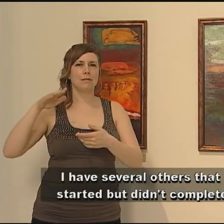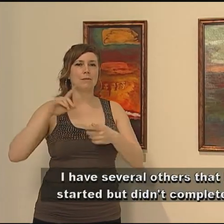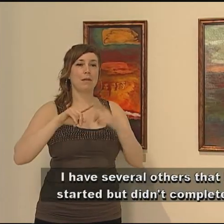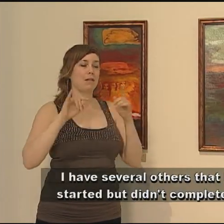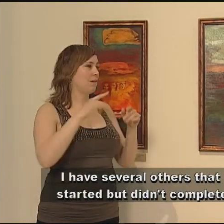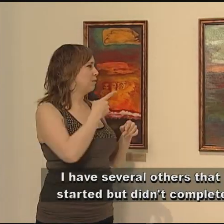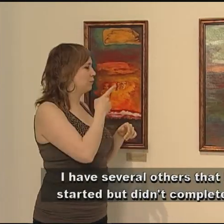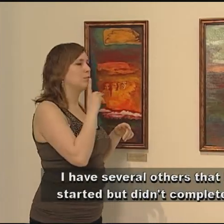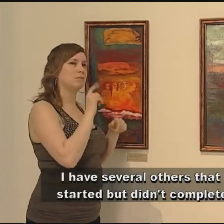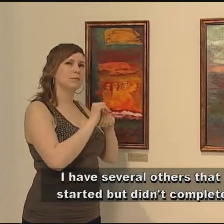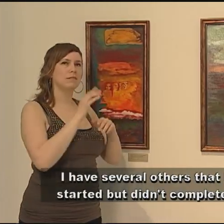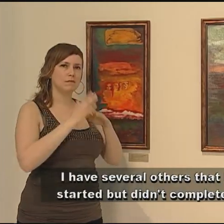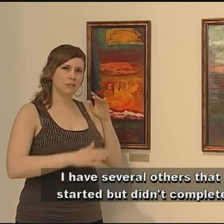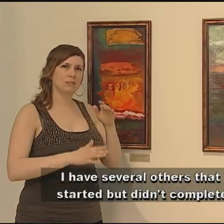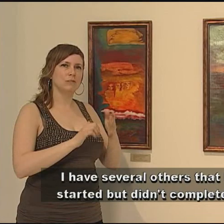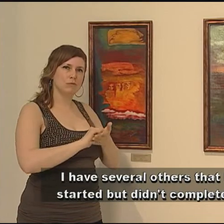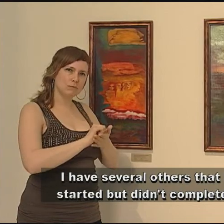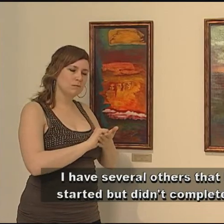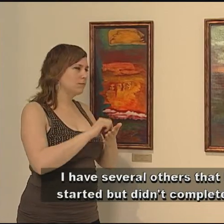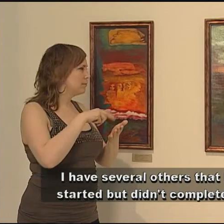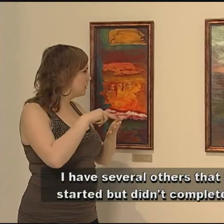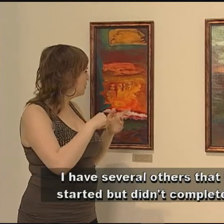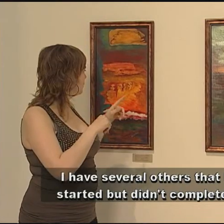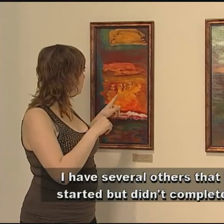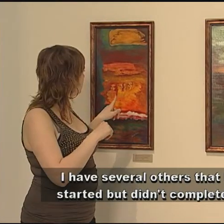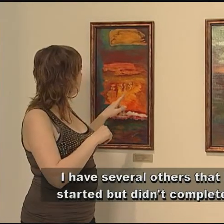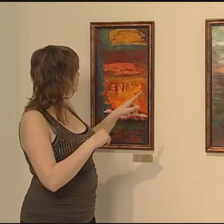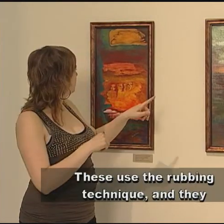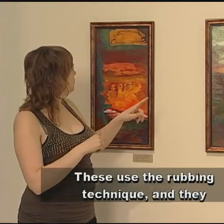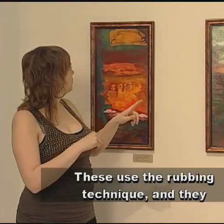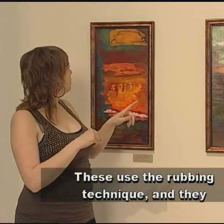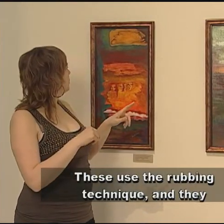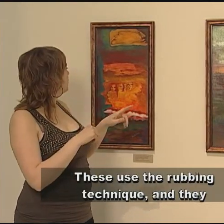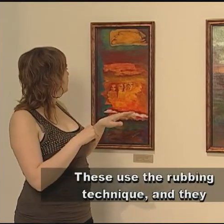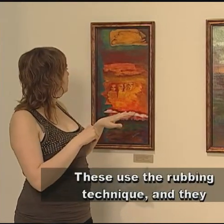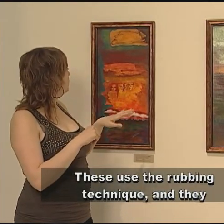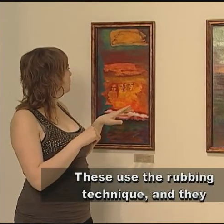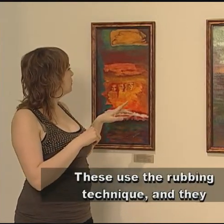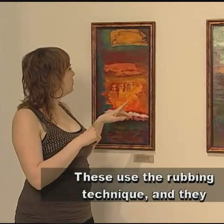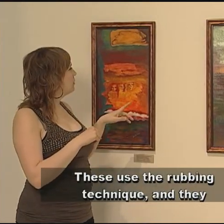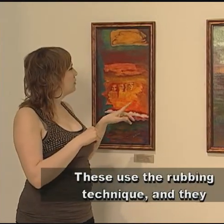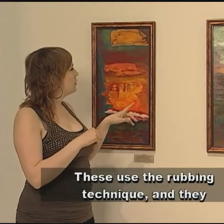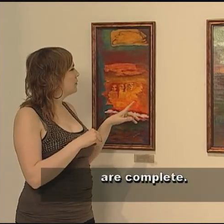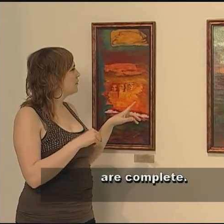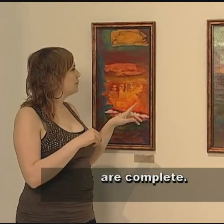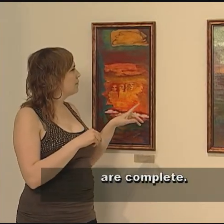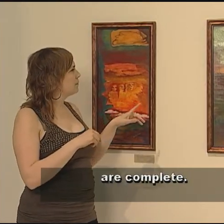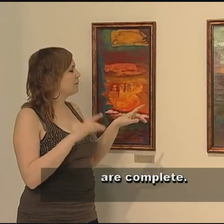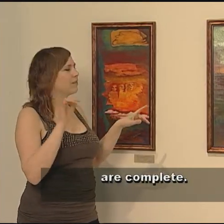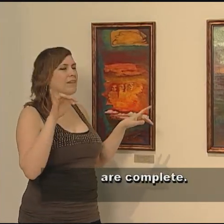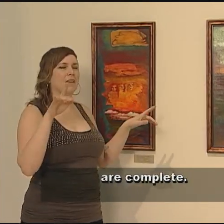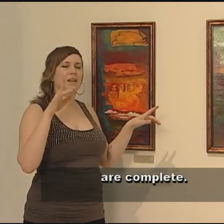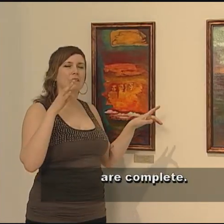rubbing. I have several others that I started but didn't complete. These use the rubbing technique and they are